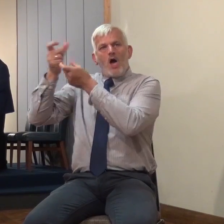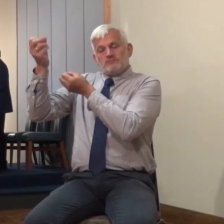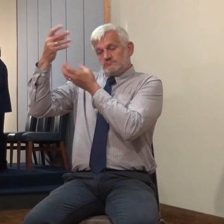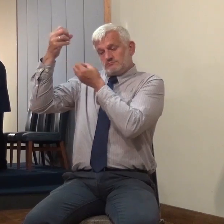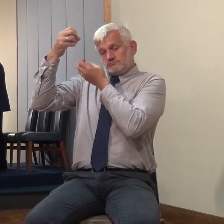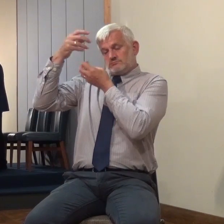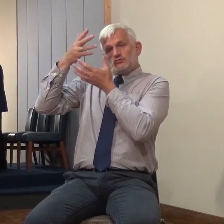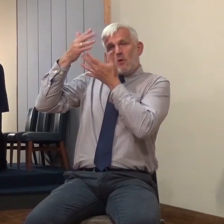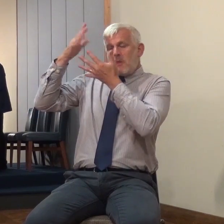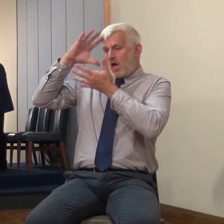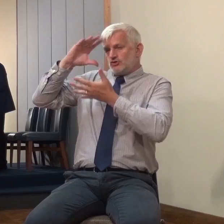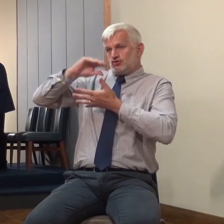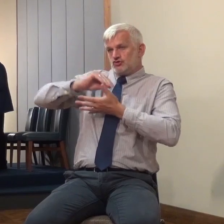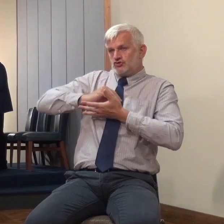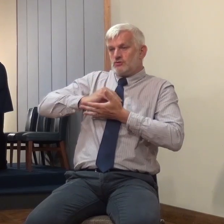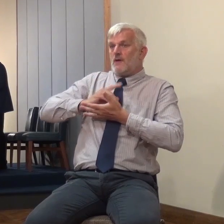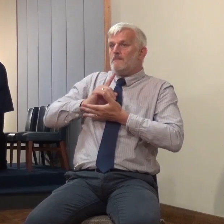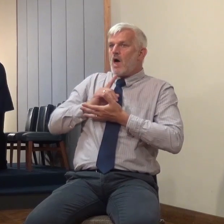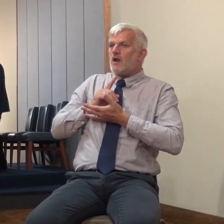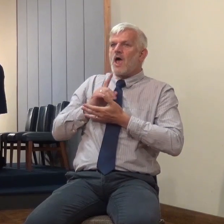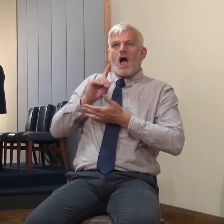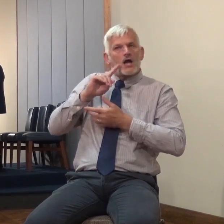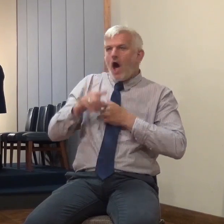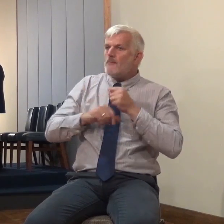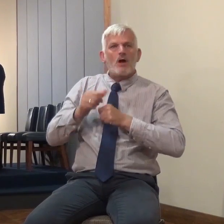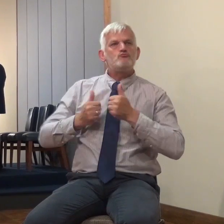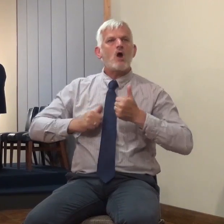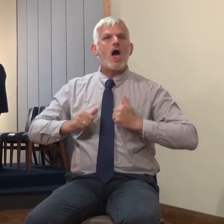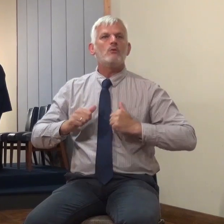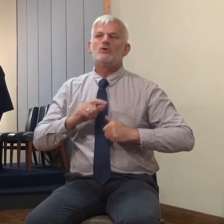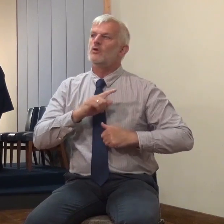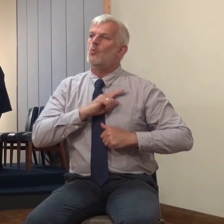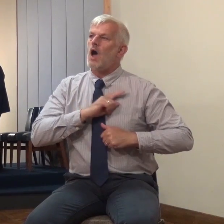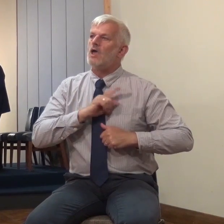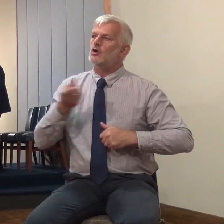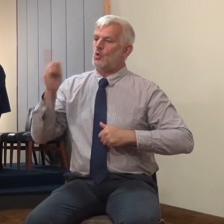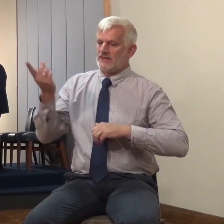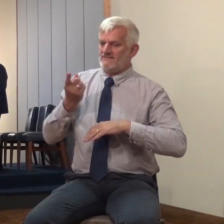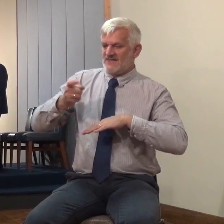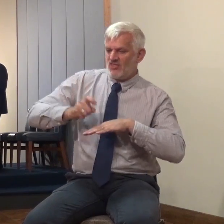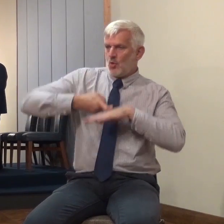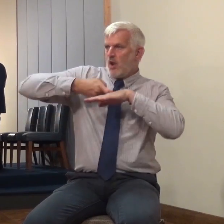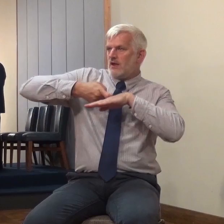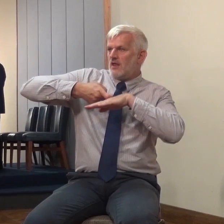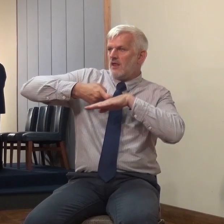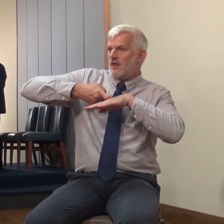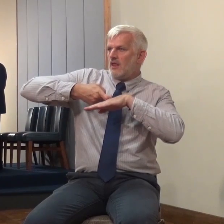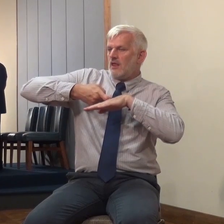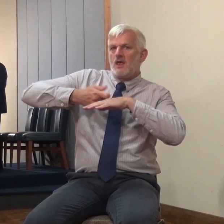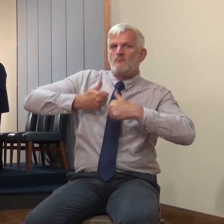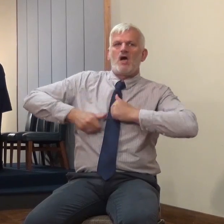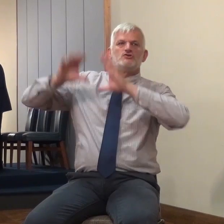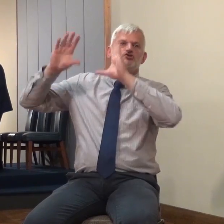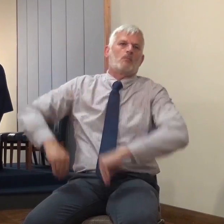there was given to me a thorn in the flesh, the messenger of Satan to buffet me, lest I should be exalted